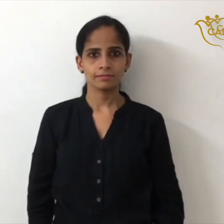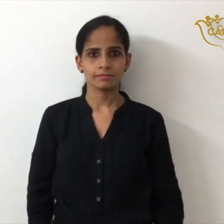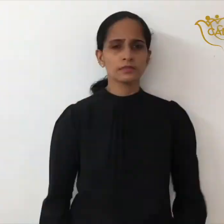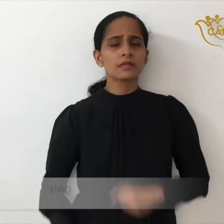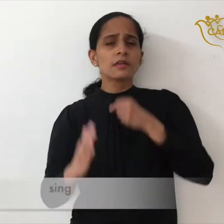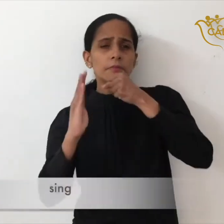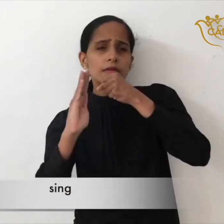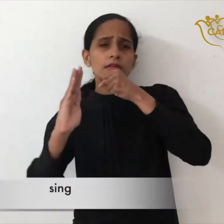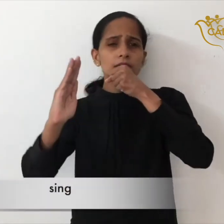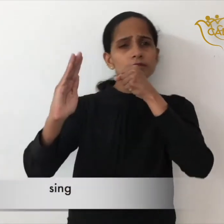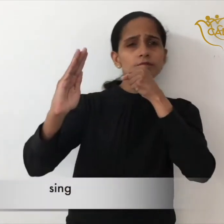sing